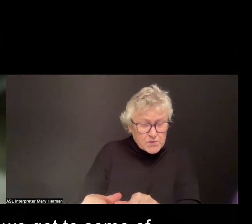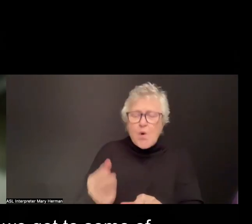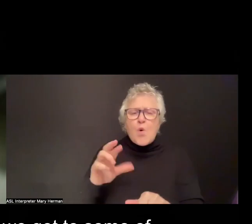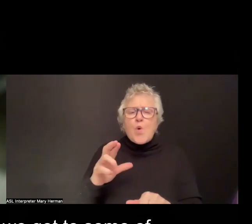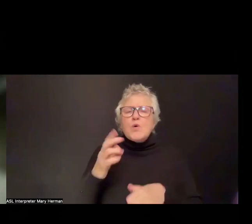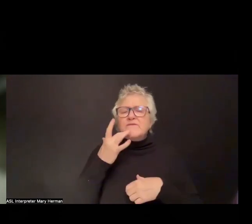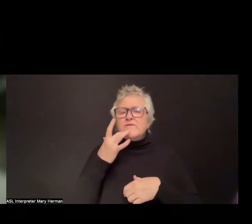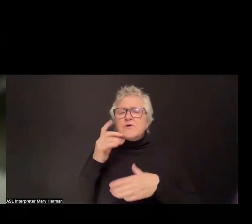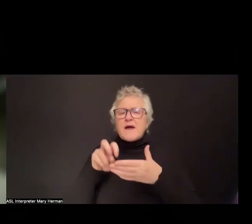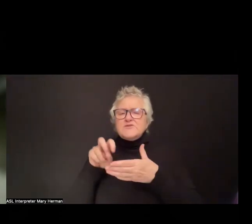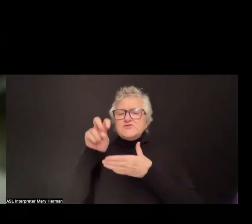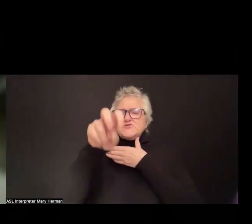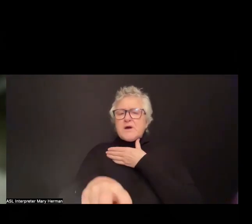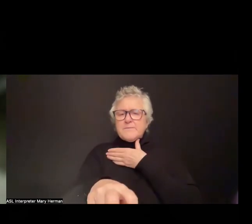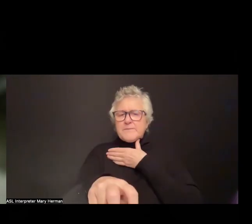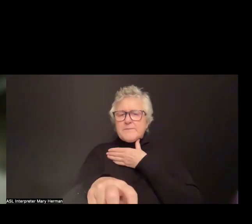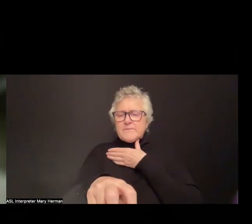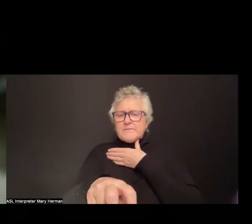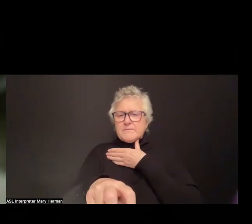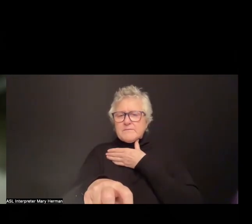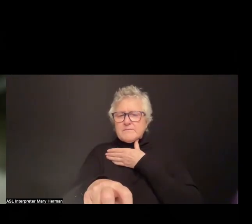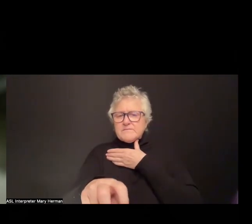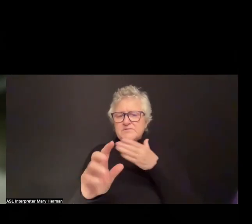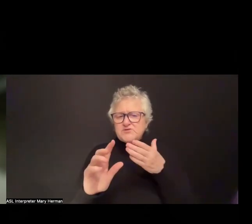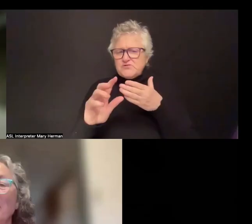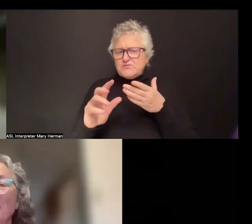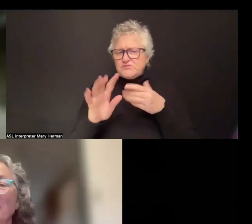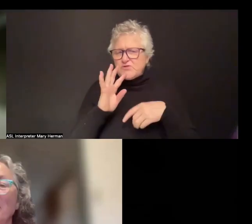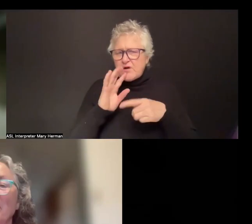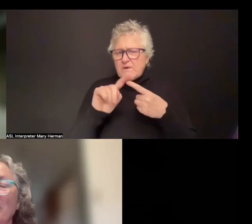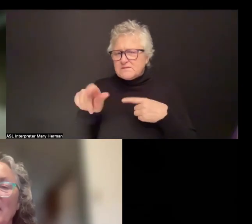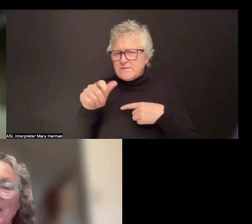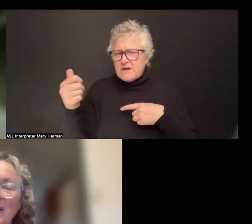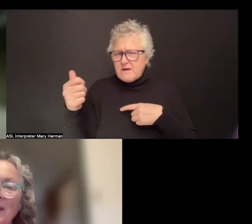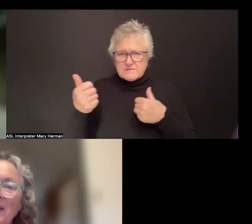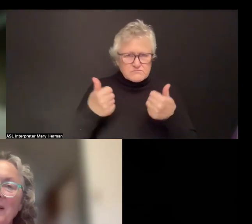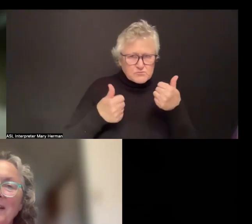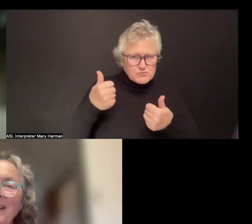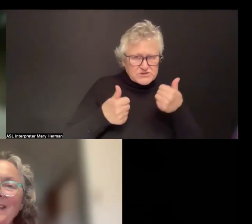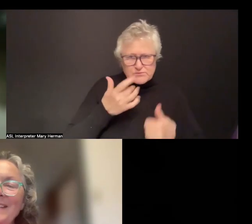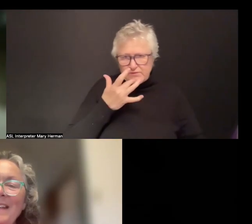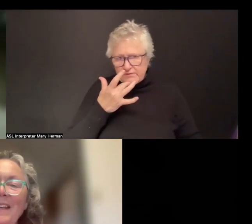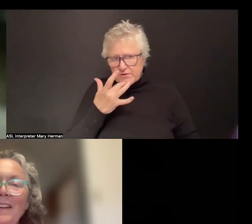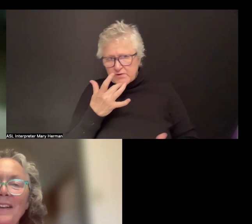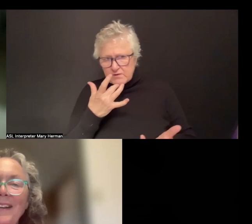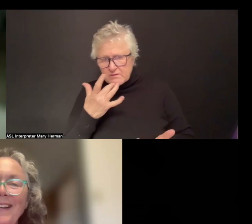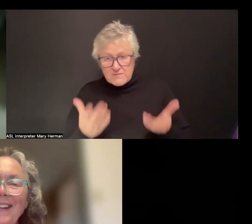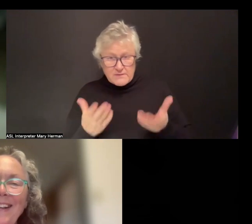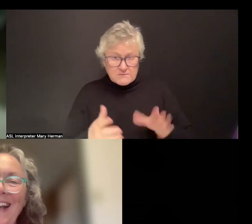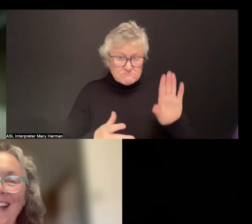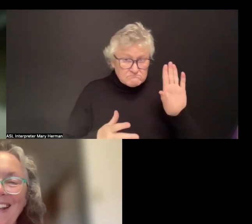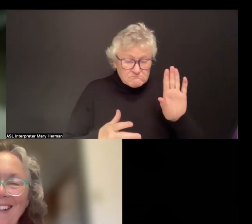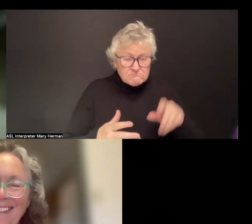century framing story? What's your pleasure? Can I see a show of hands? Carry on with chapter